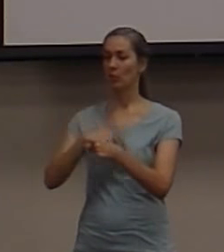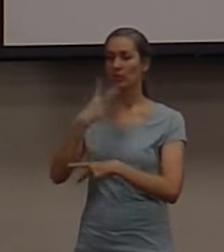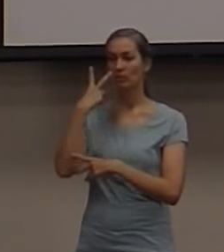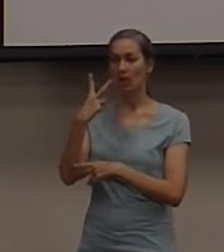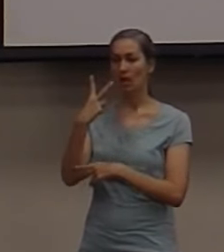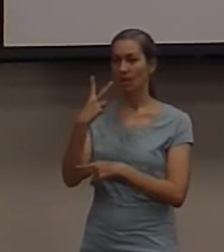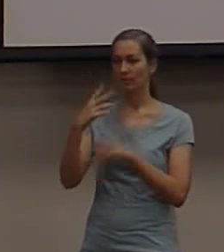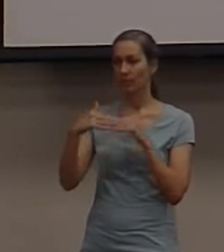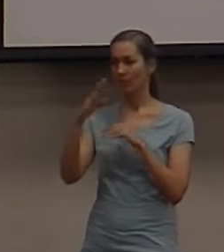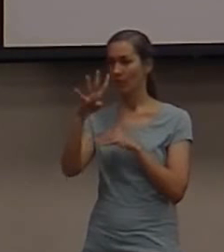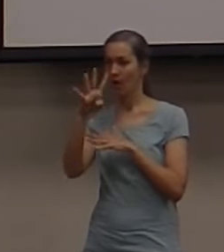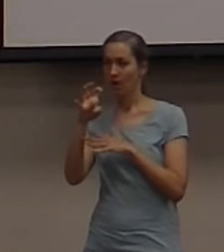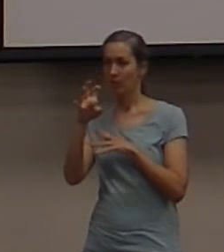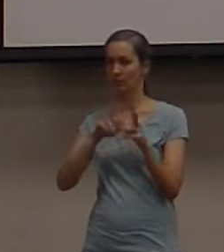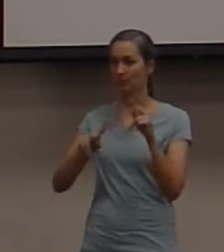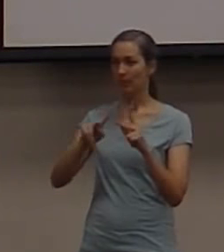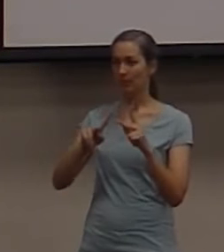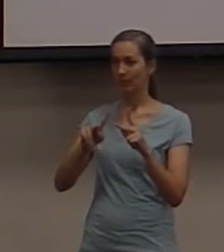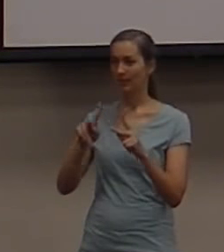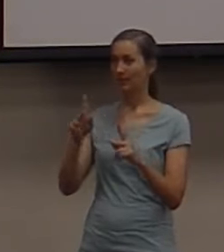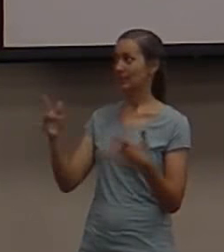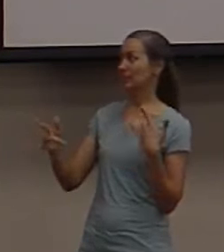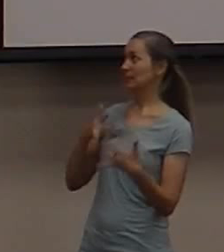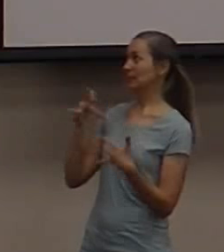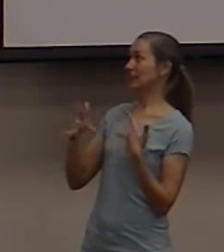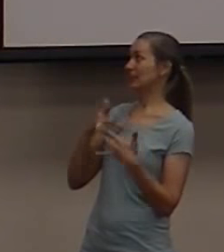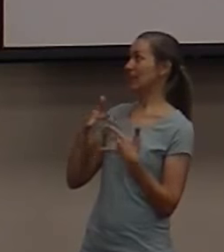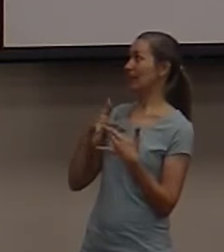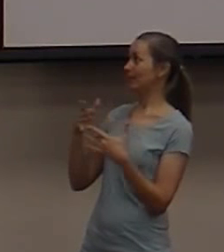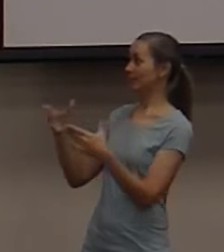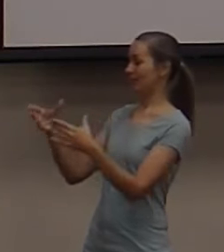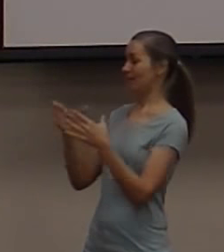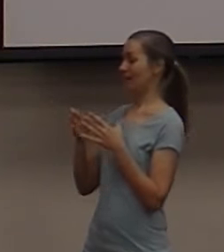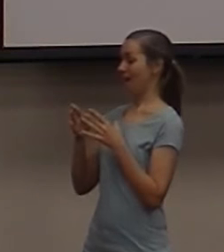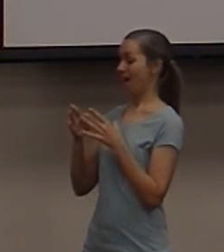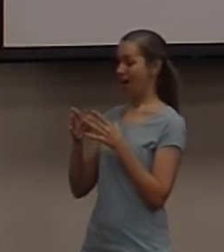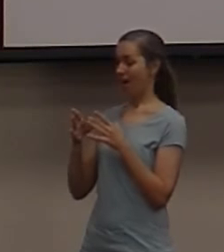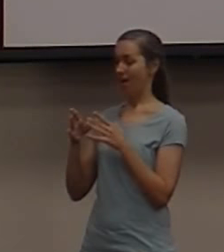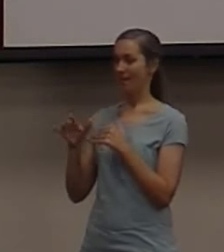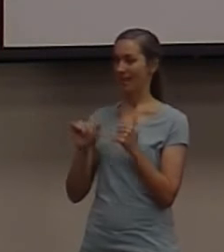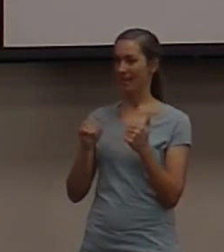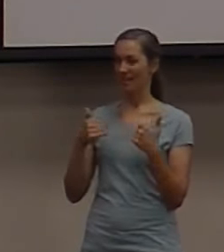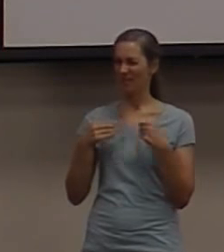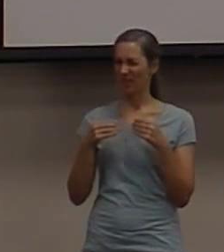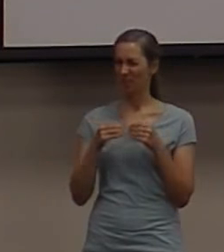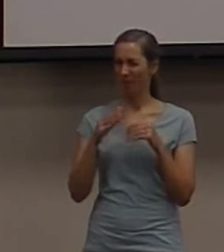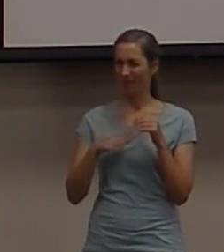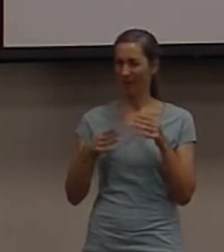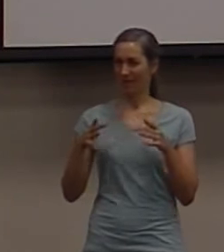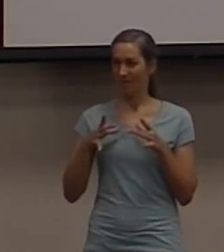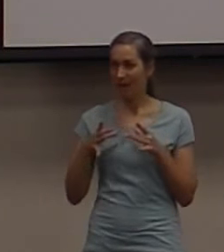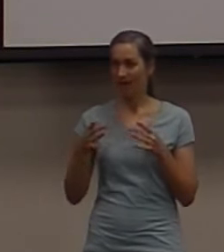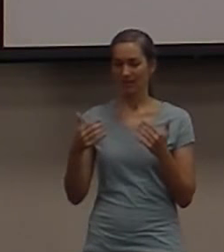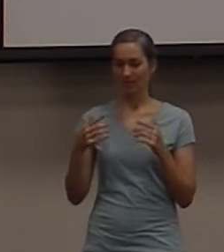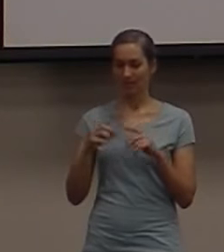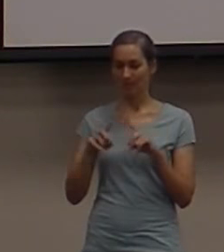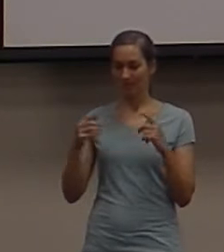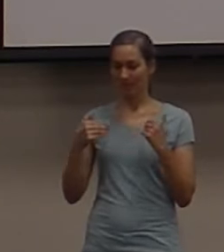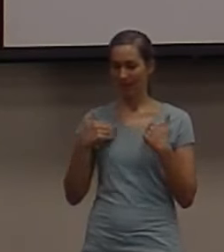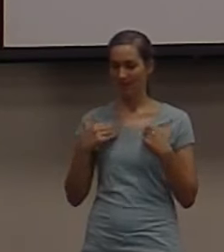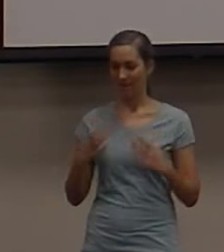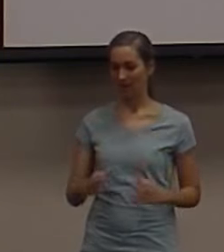gather around in excitement at a device and walked away with more than a device, but a commitment to sharing the message